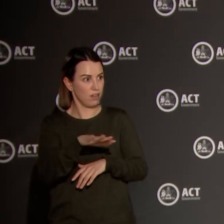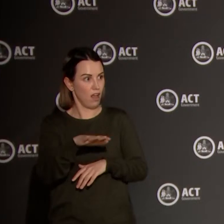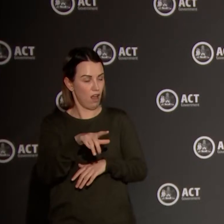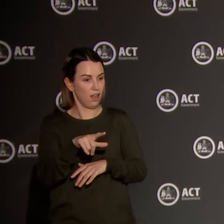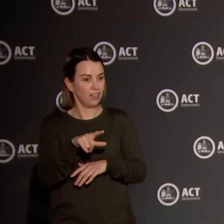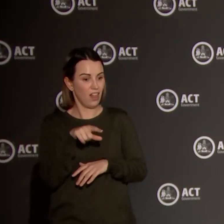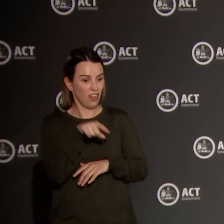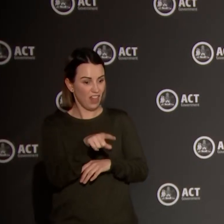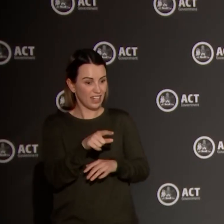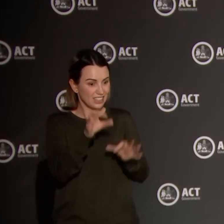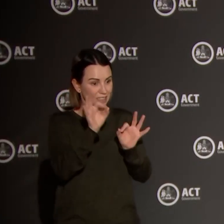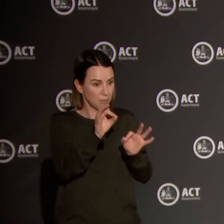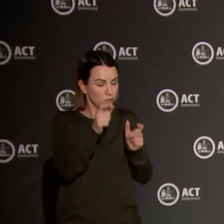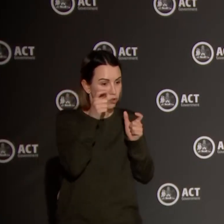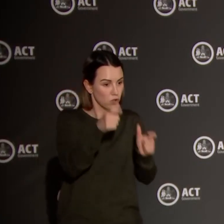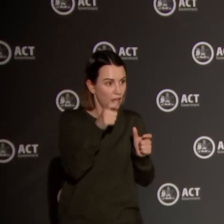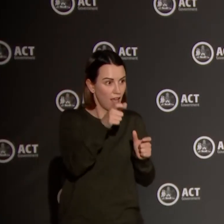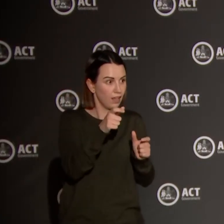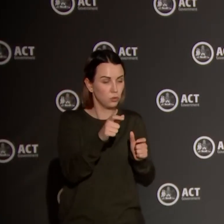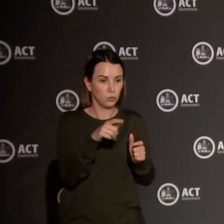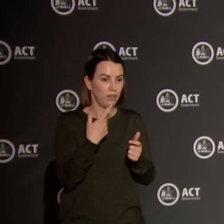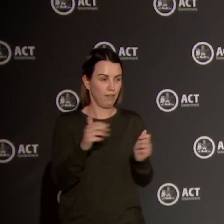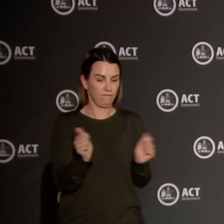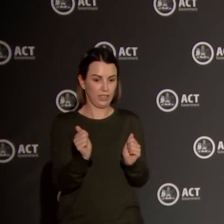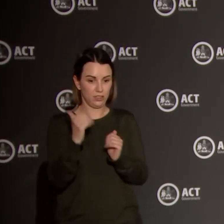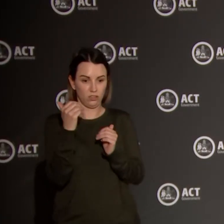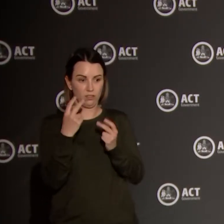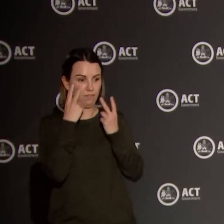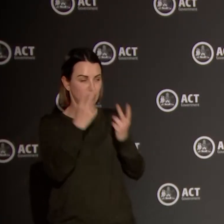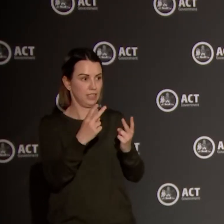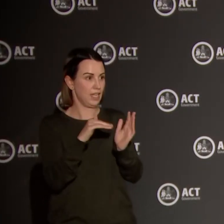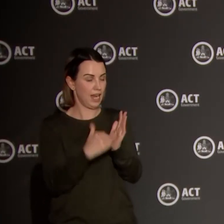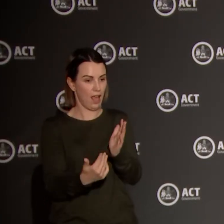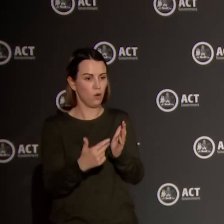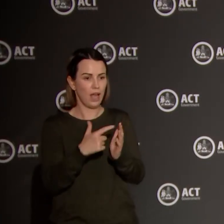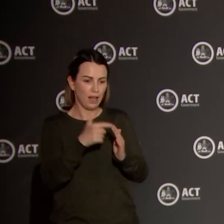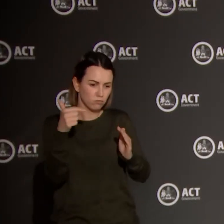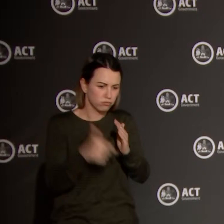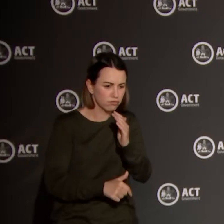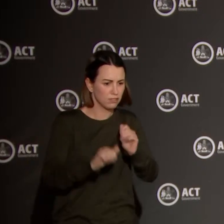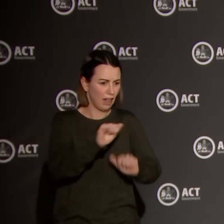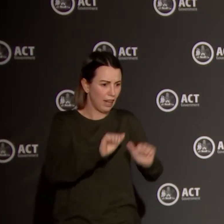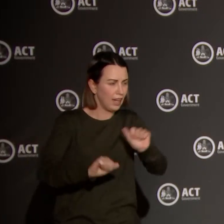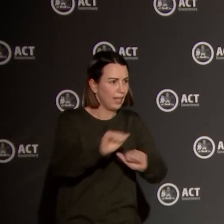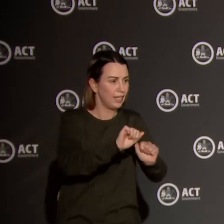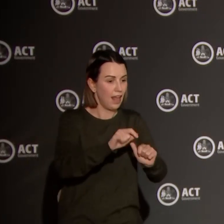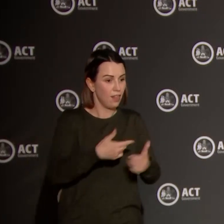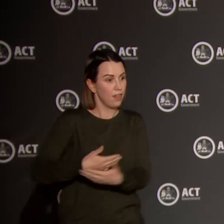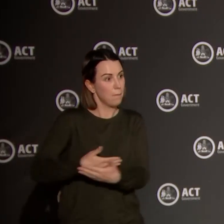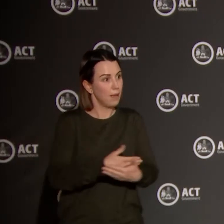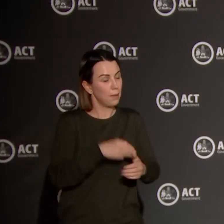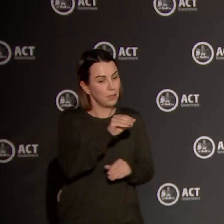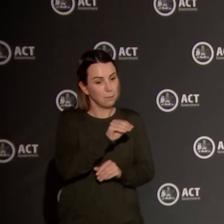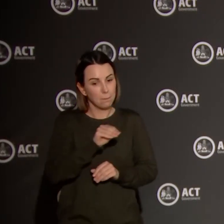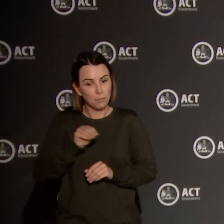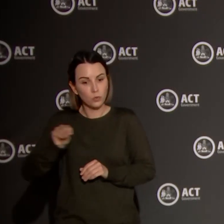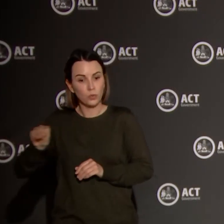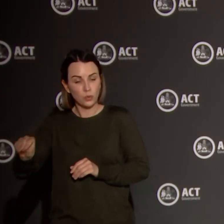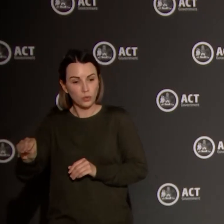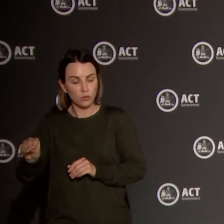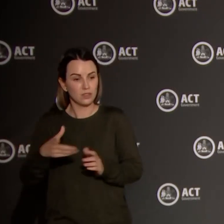ceased visitation. It's had a deep clean undertaken. The baby has been moved to the